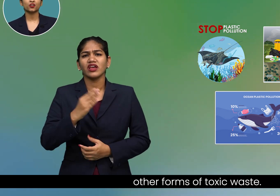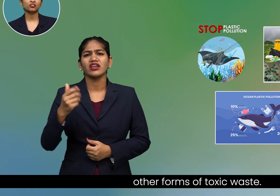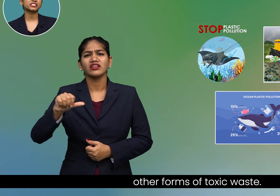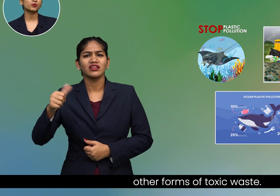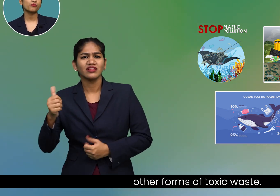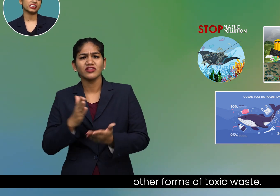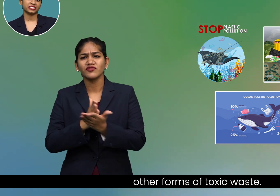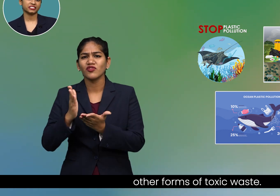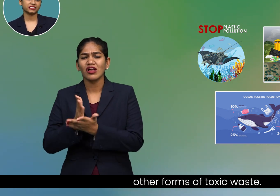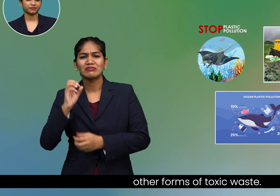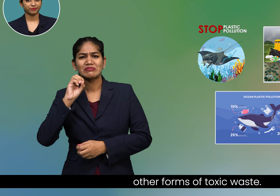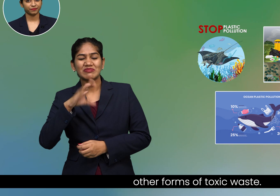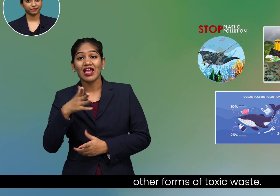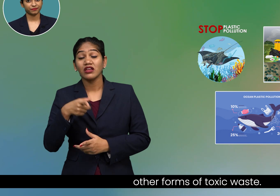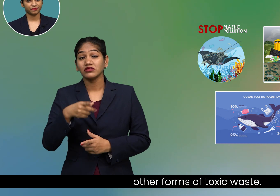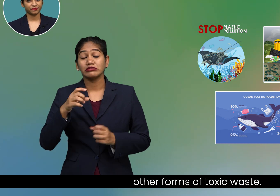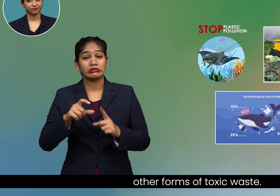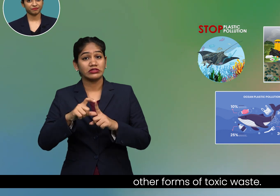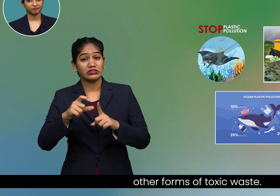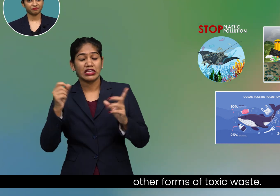of toxic wastes.